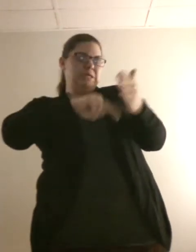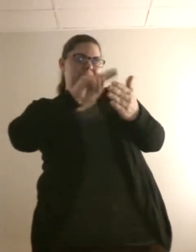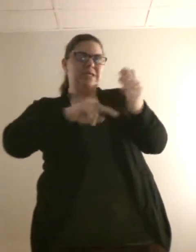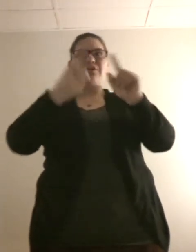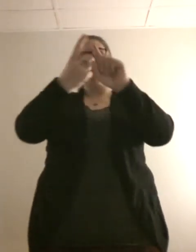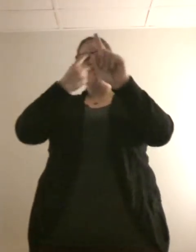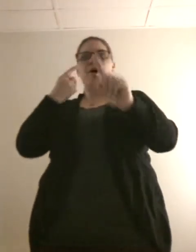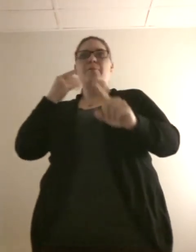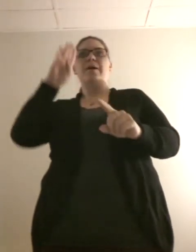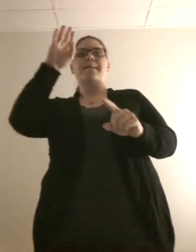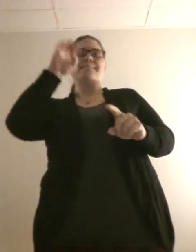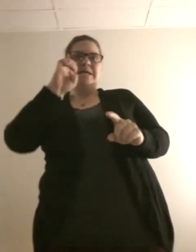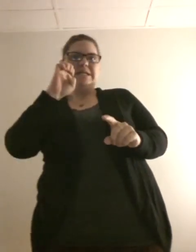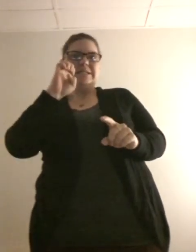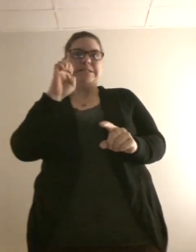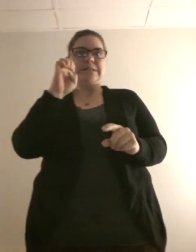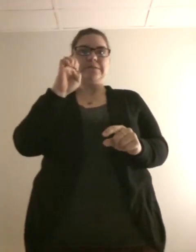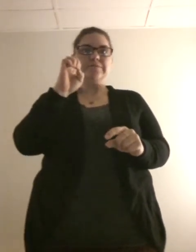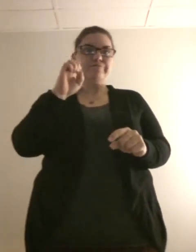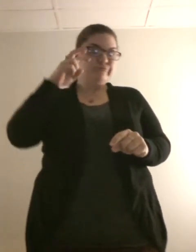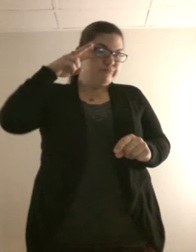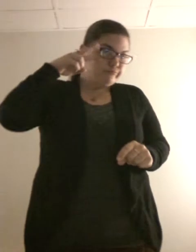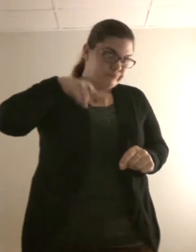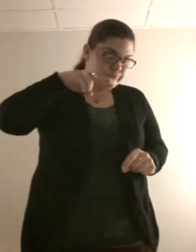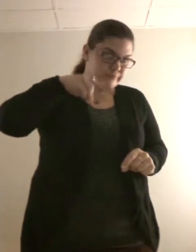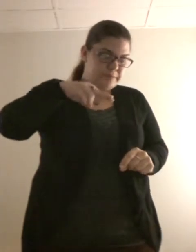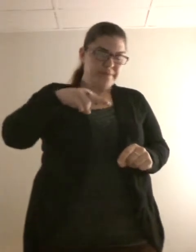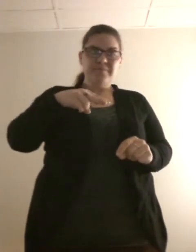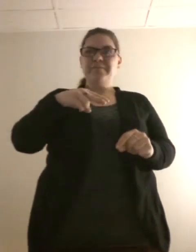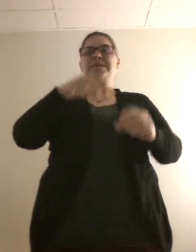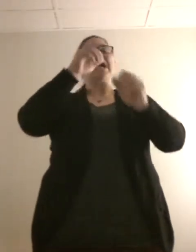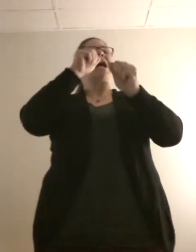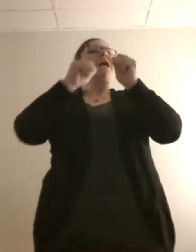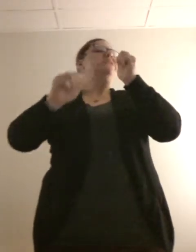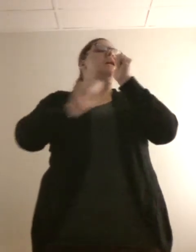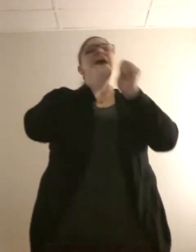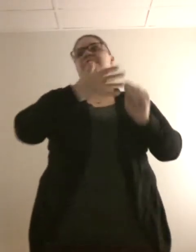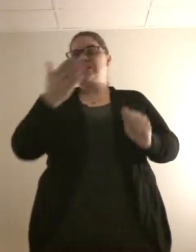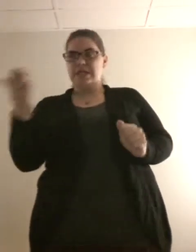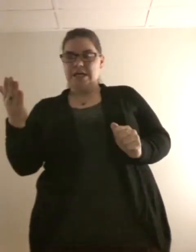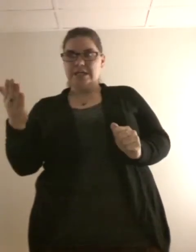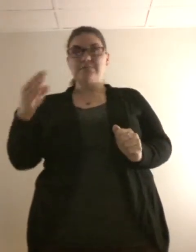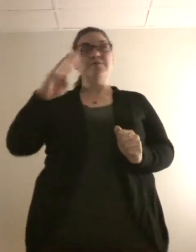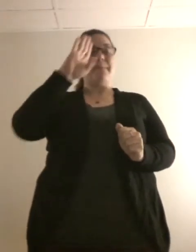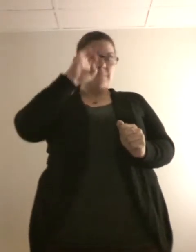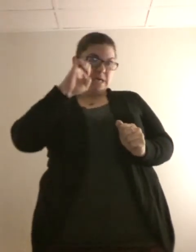bumblebee would go inside the flower and everything to the bee would look giant. And that's what she would do to her flower paintings. She would